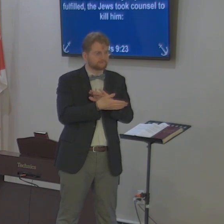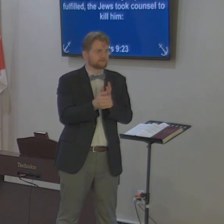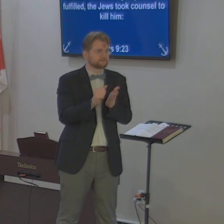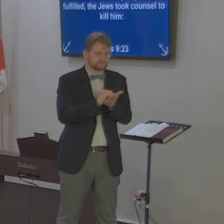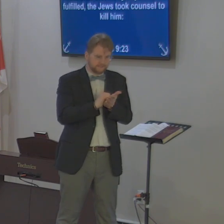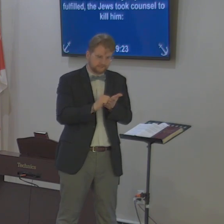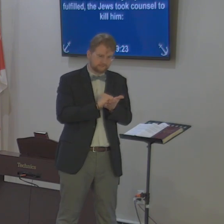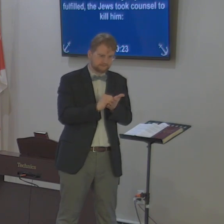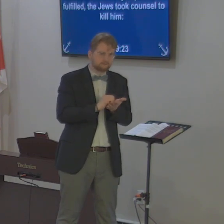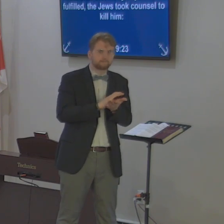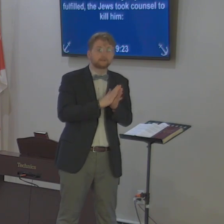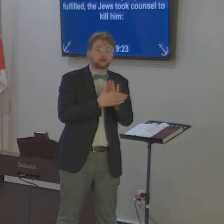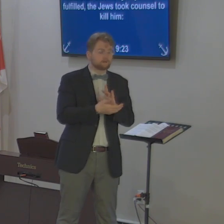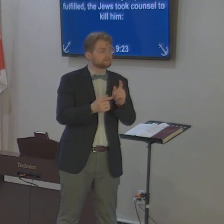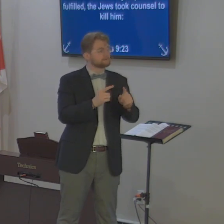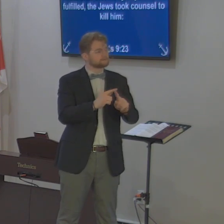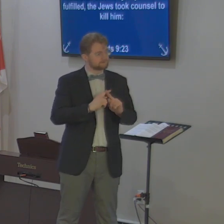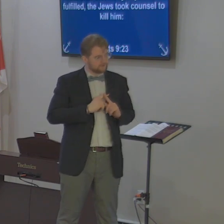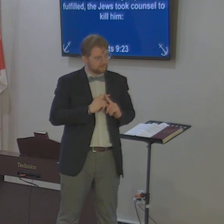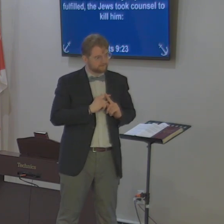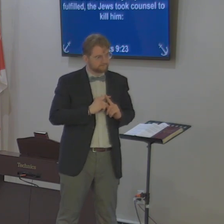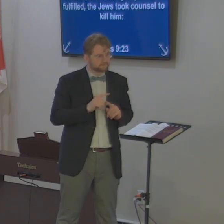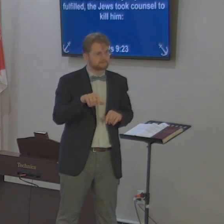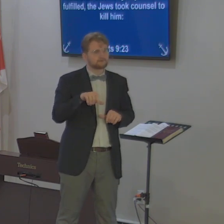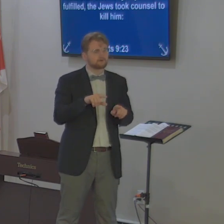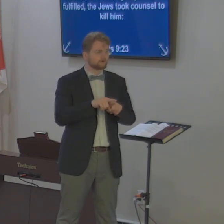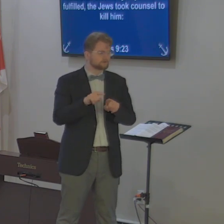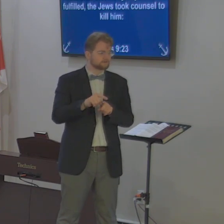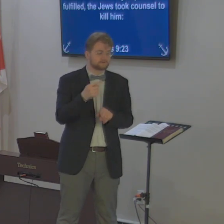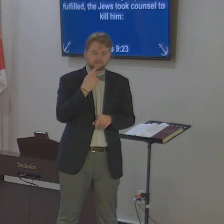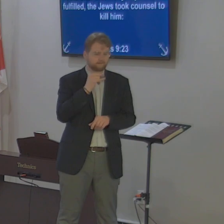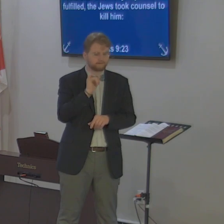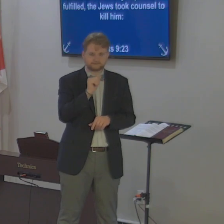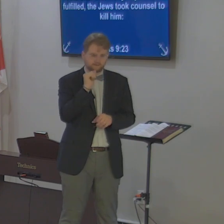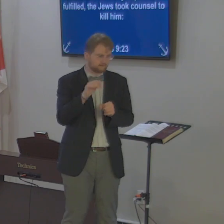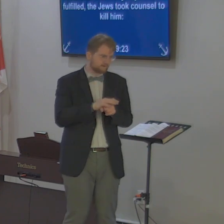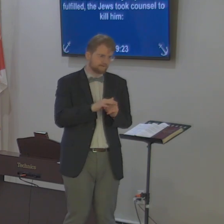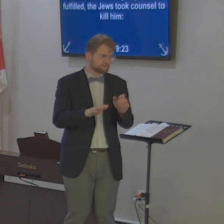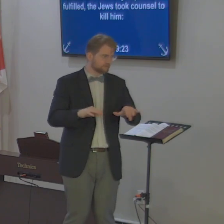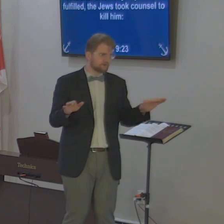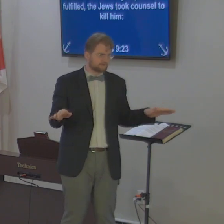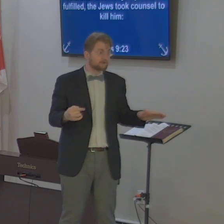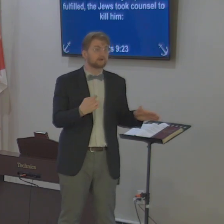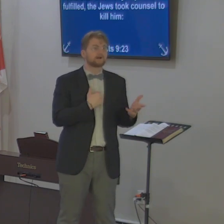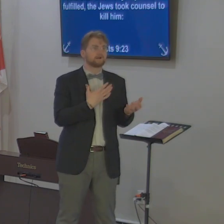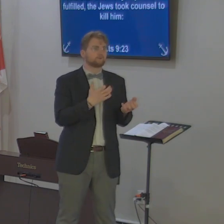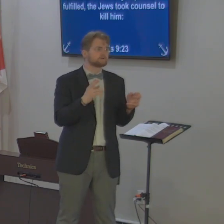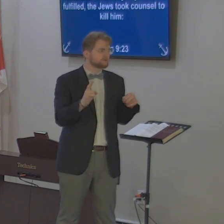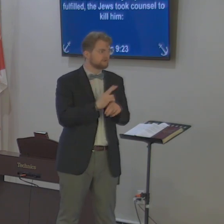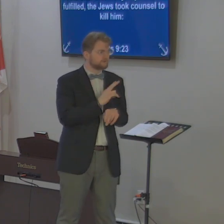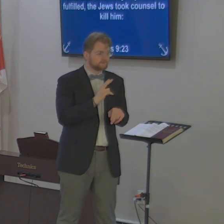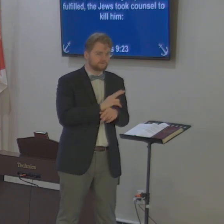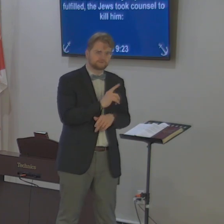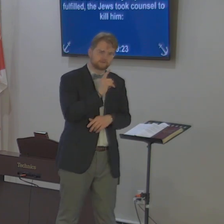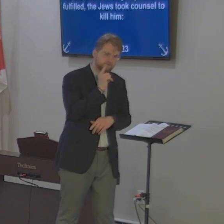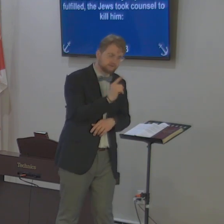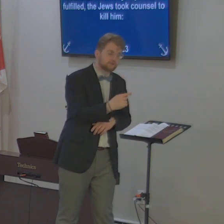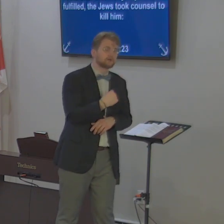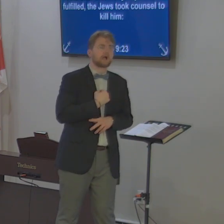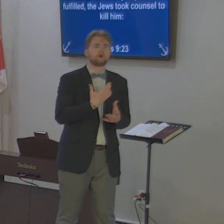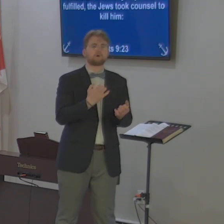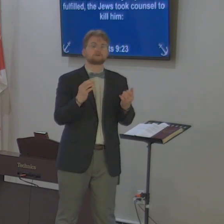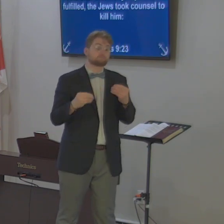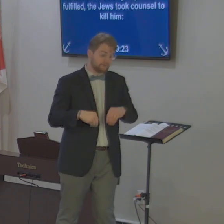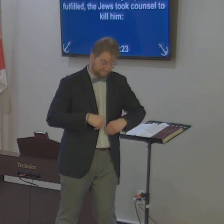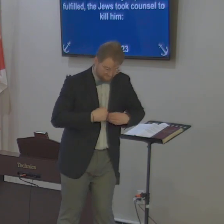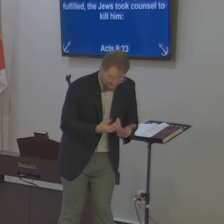to be saved, but also to say, that's not enough, child. I want to use you. I want to provide for